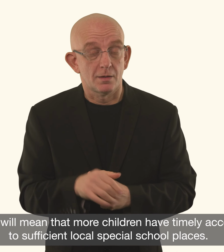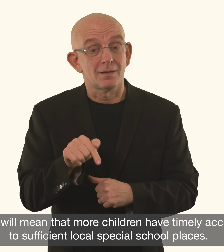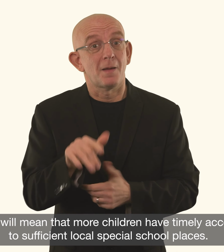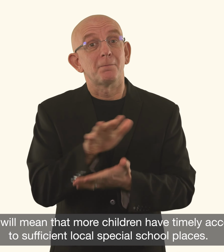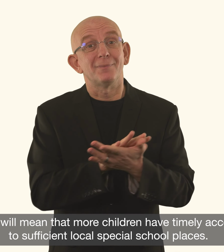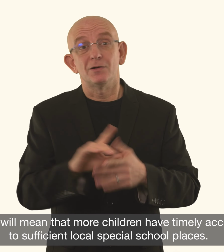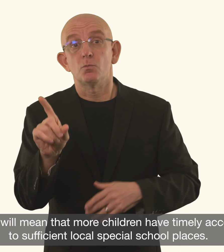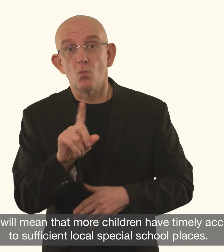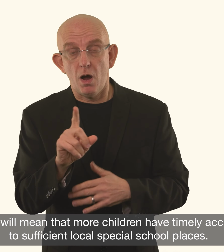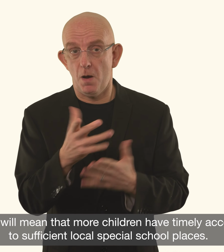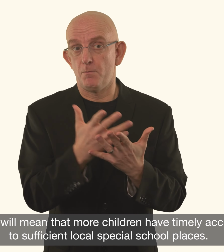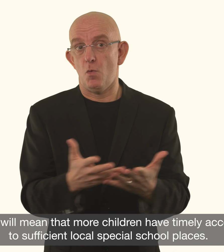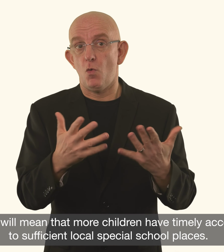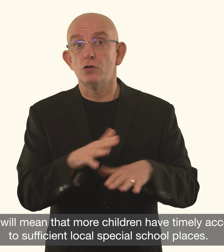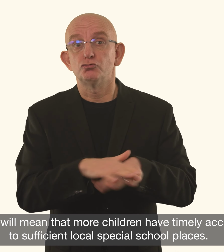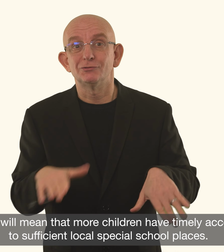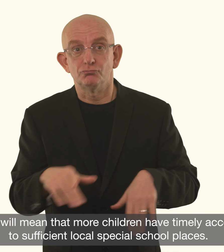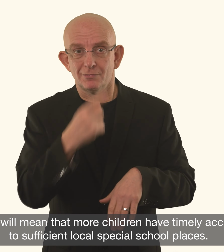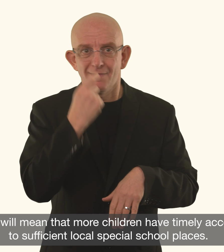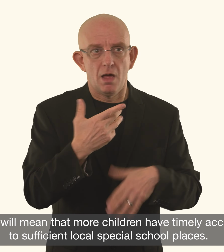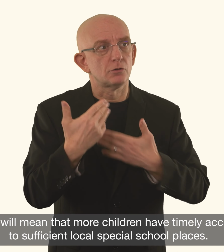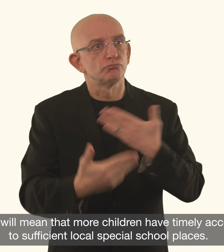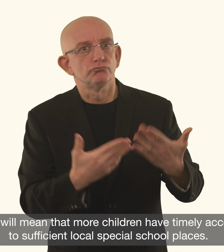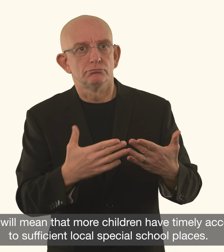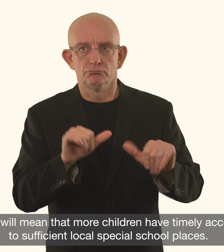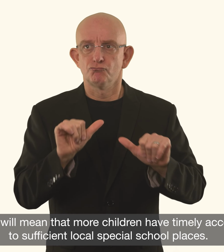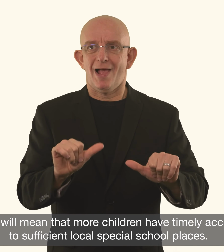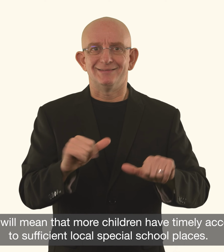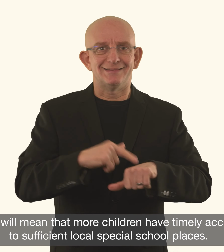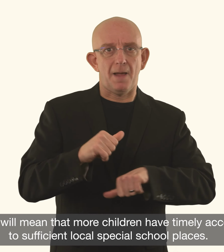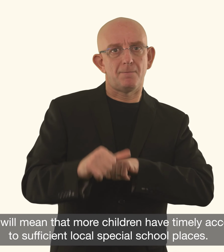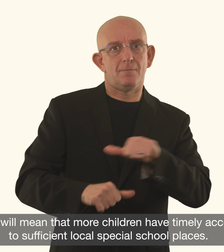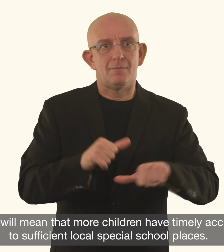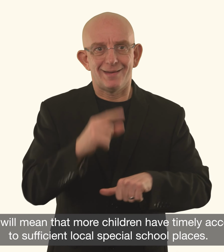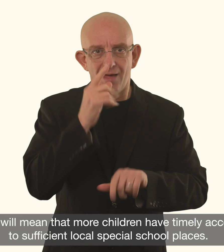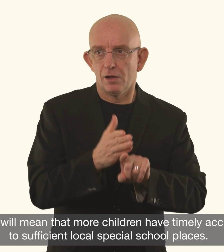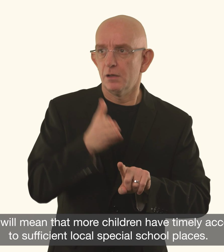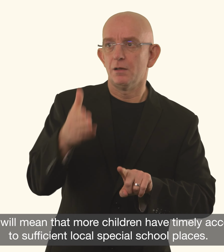This will mean that more children have timely access to sufficient local special school places.